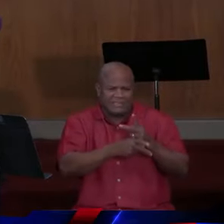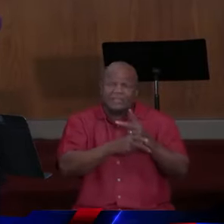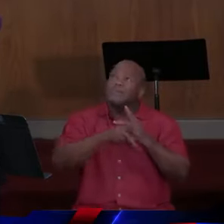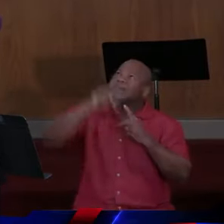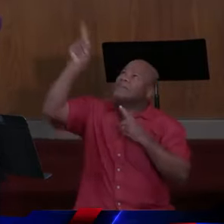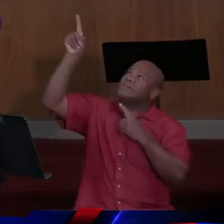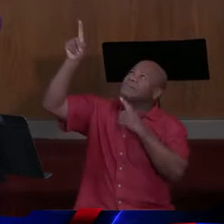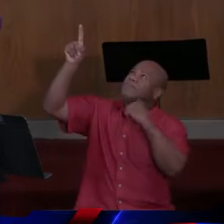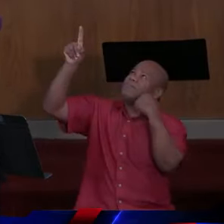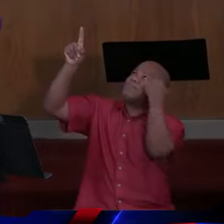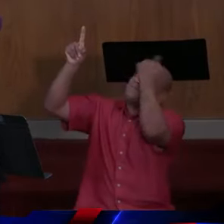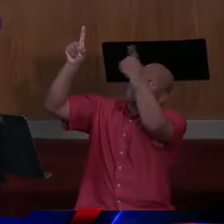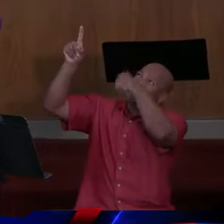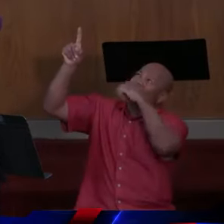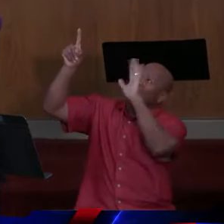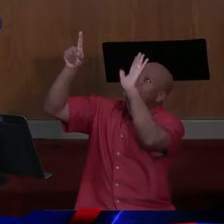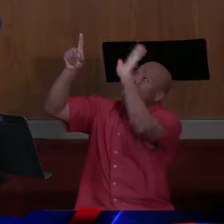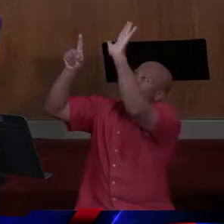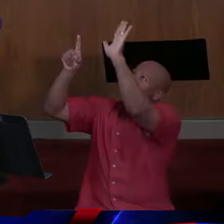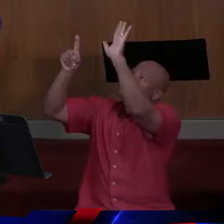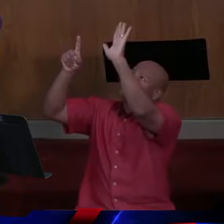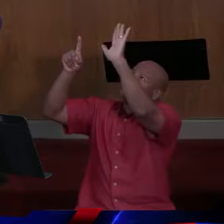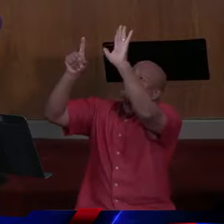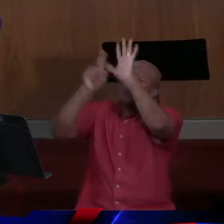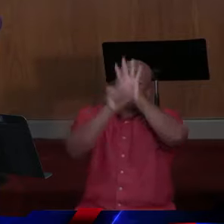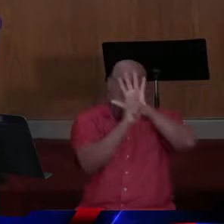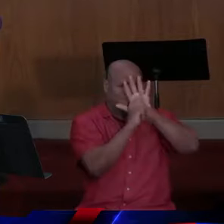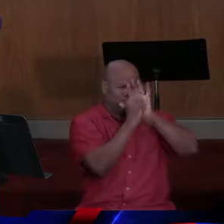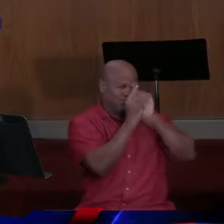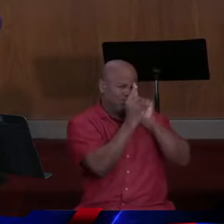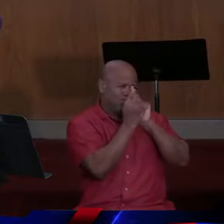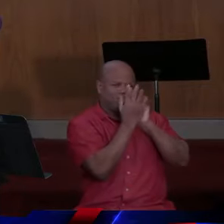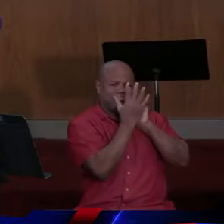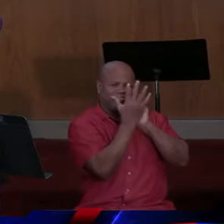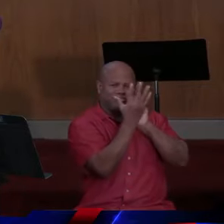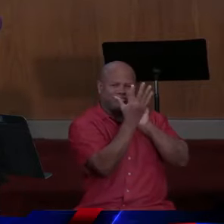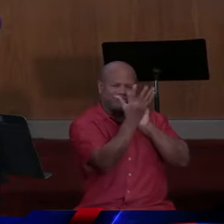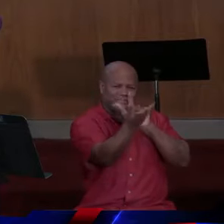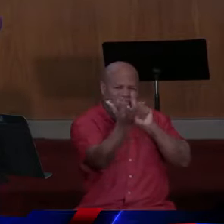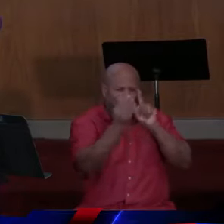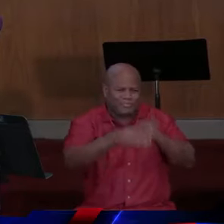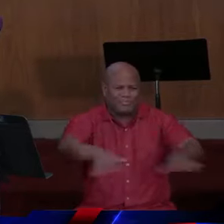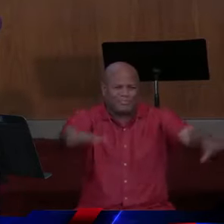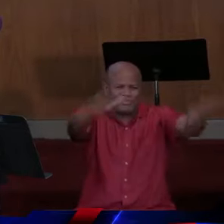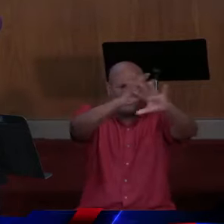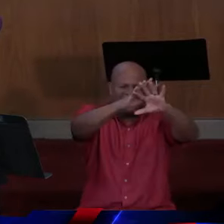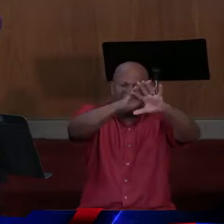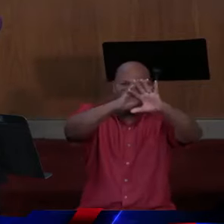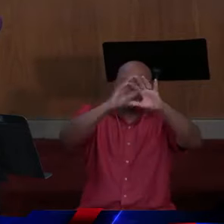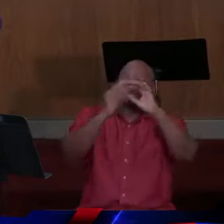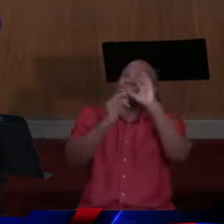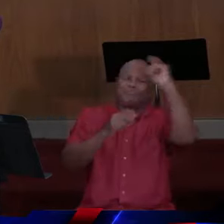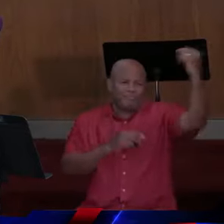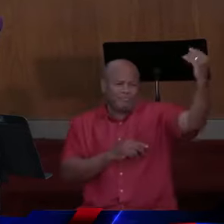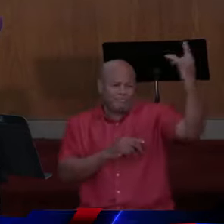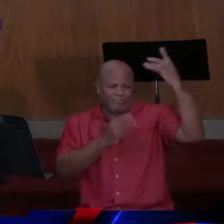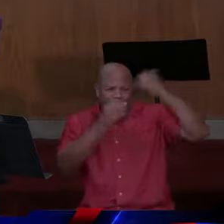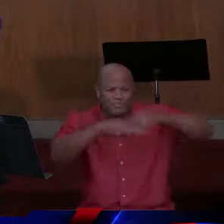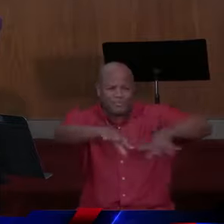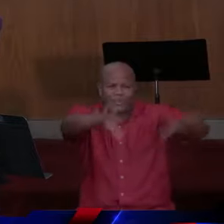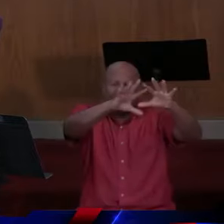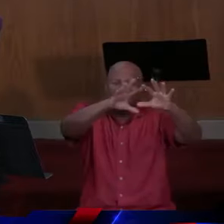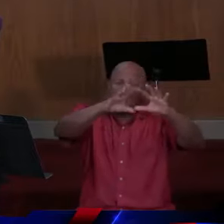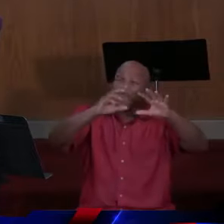lift up his countenance unto thee, and give thee peace. And they shall put my name upon the children